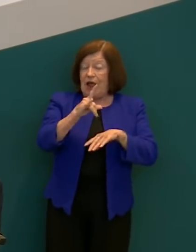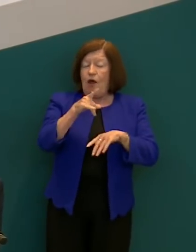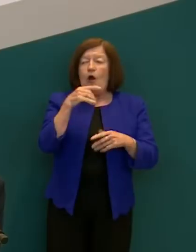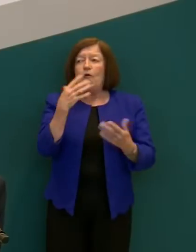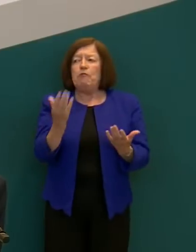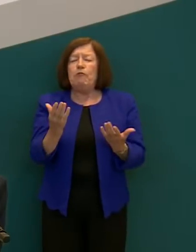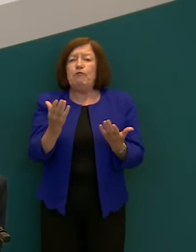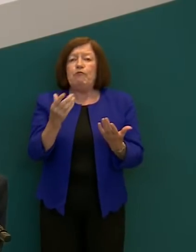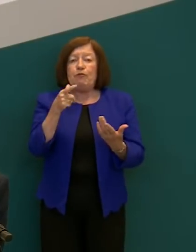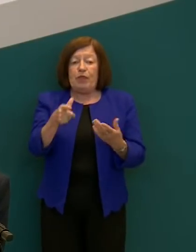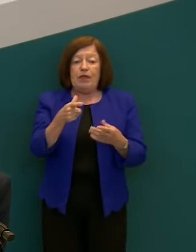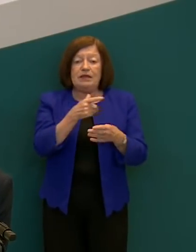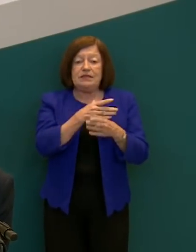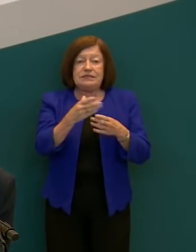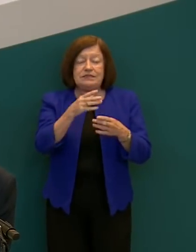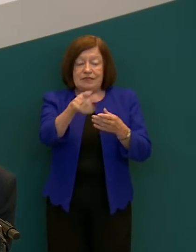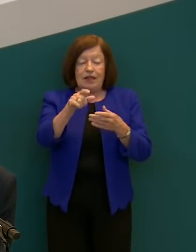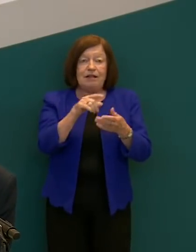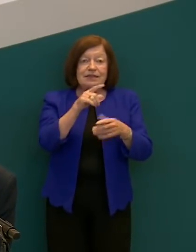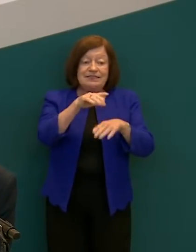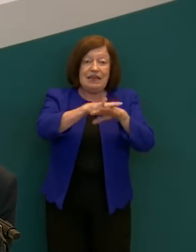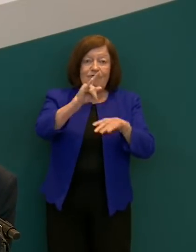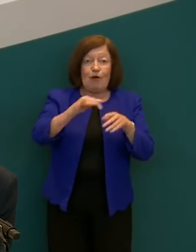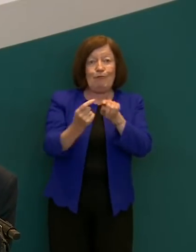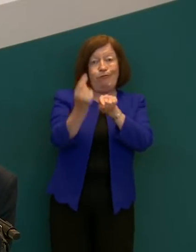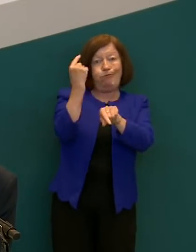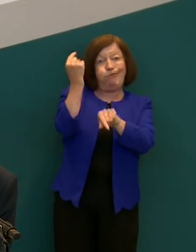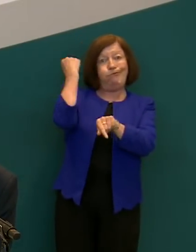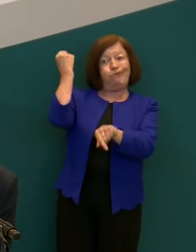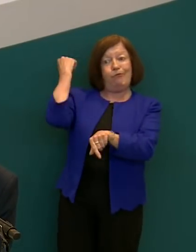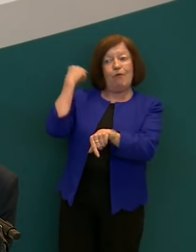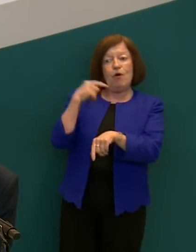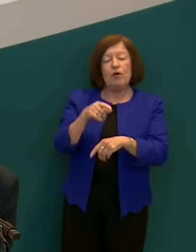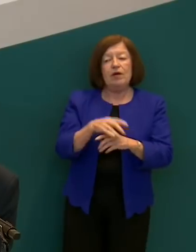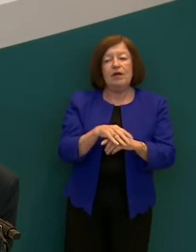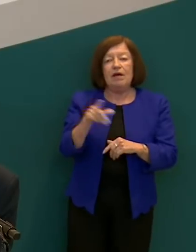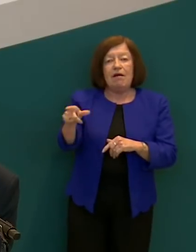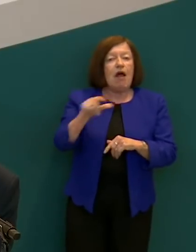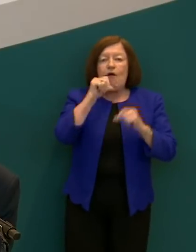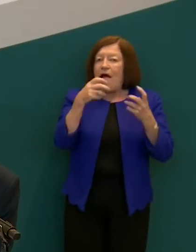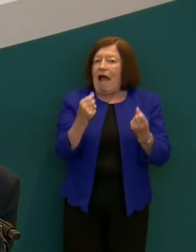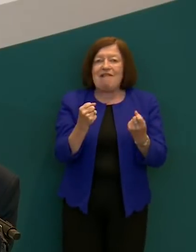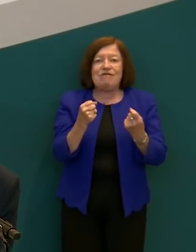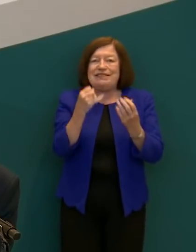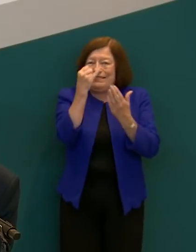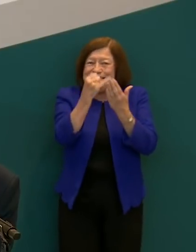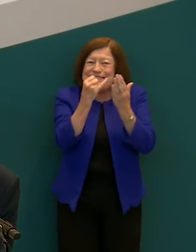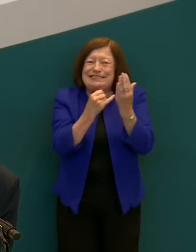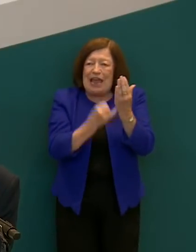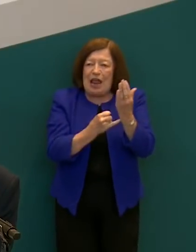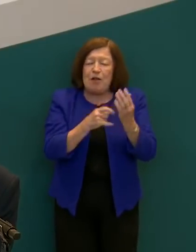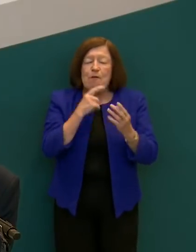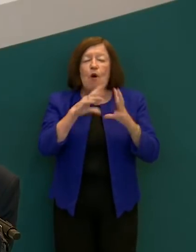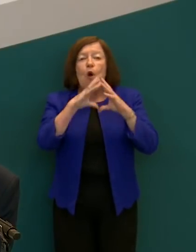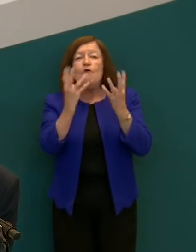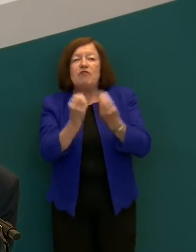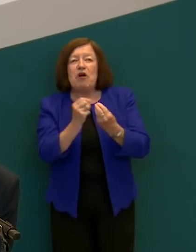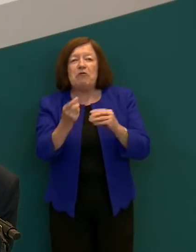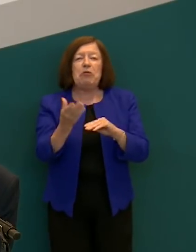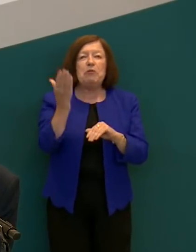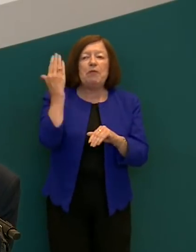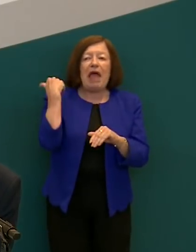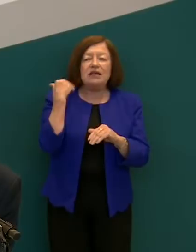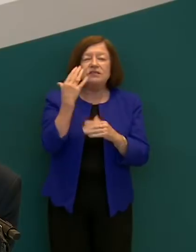was some historical deaths with this? Was that another recent one as well? I don't have the detail of that one, but in the main, over the